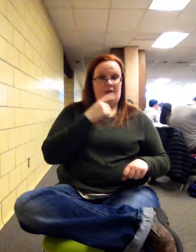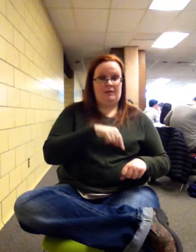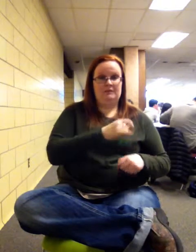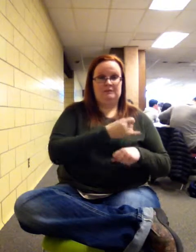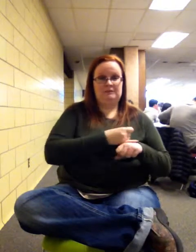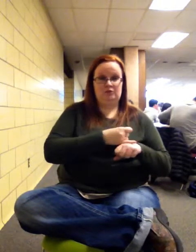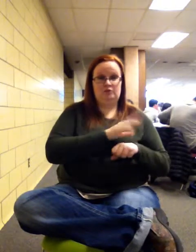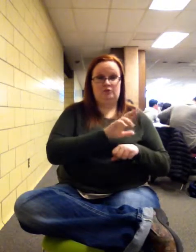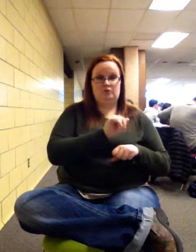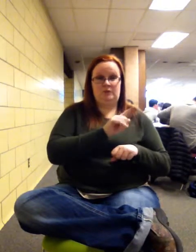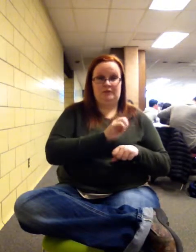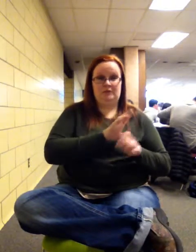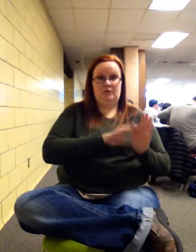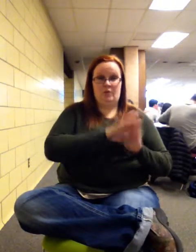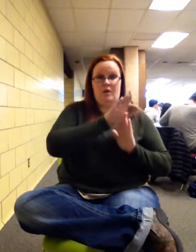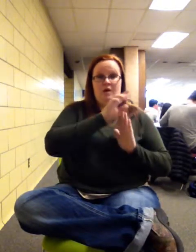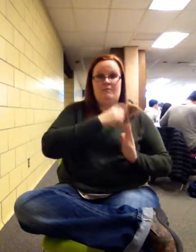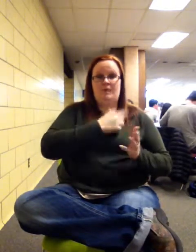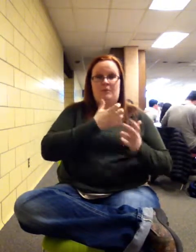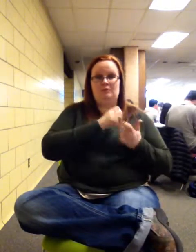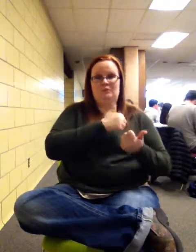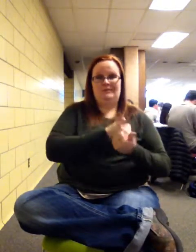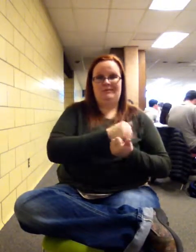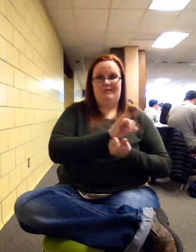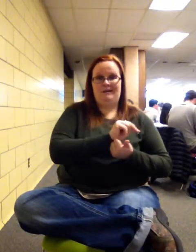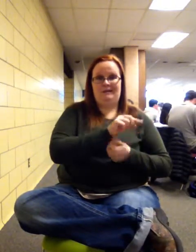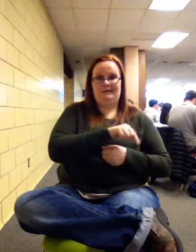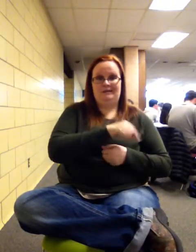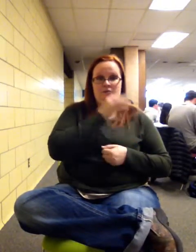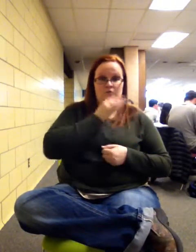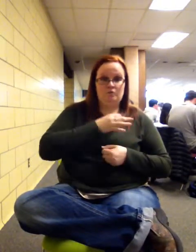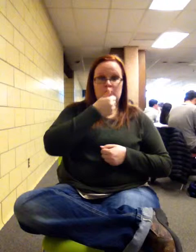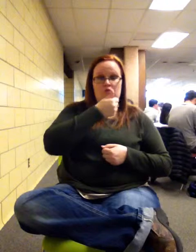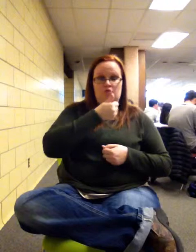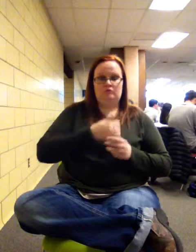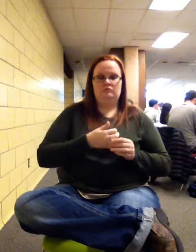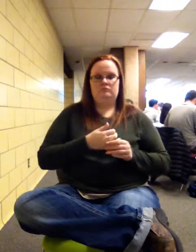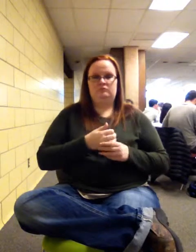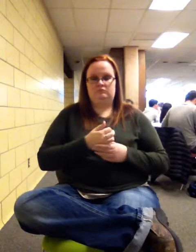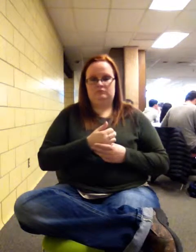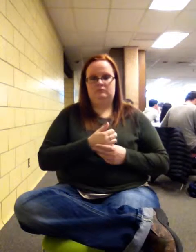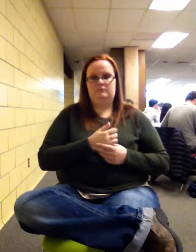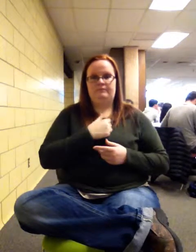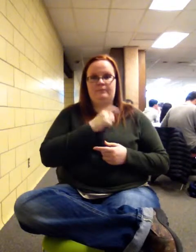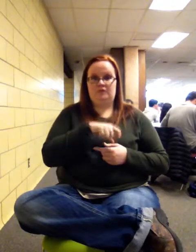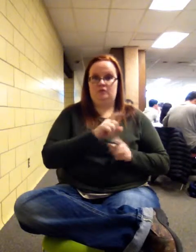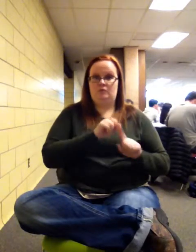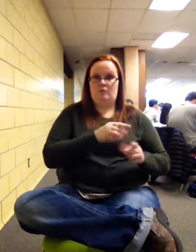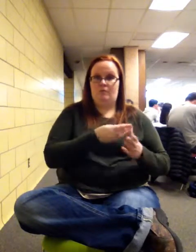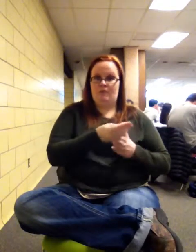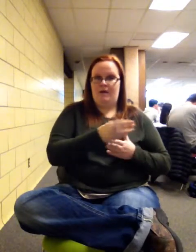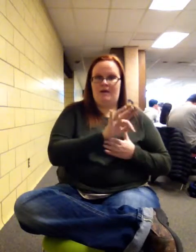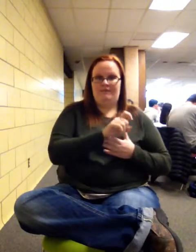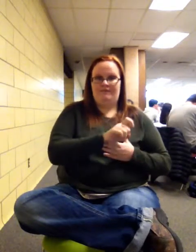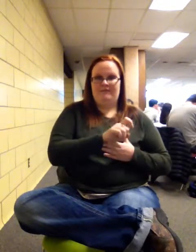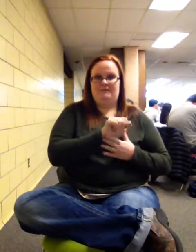is going to go up, I want to lock into that loan sooner. So I should get to buying those fixed assets, I should get my loans, I should